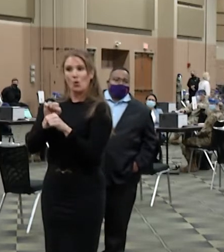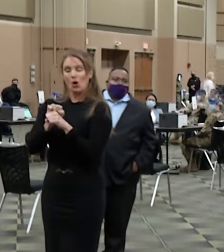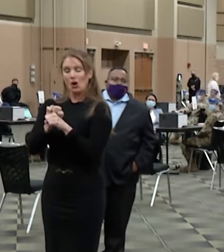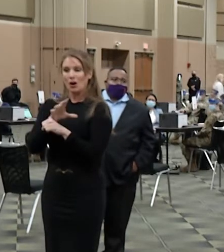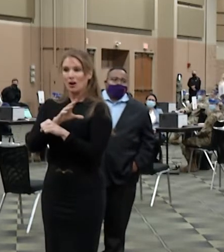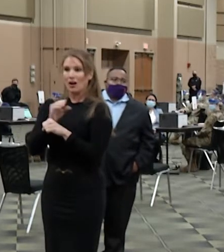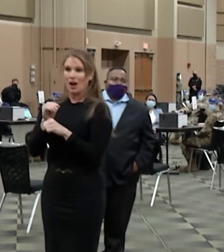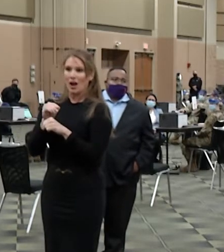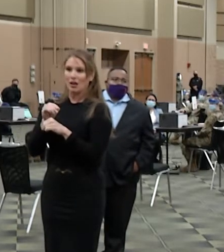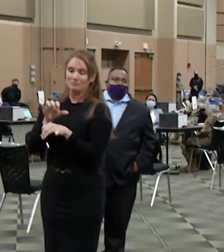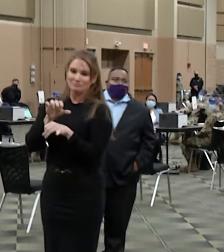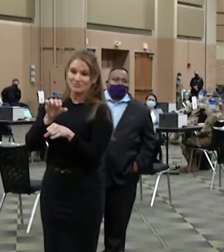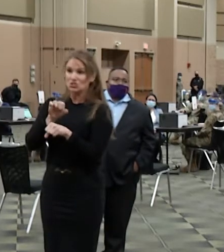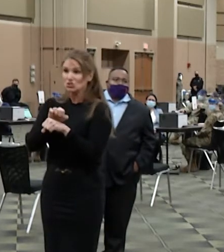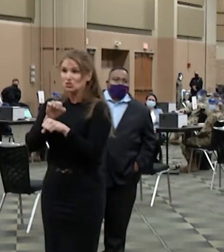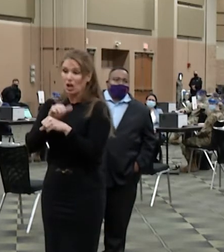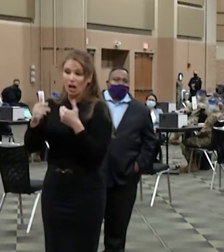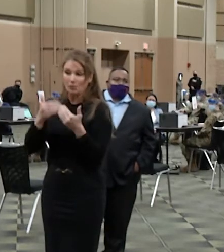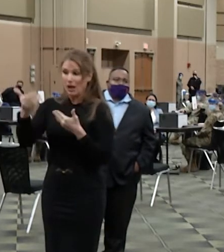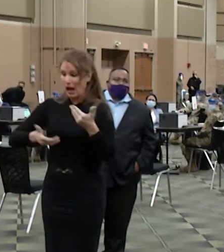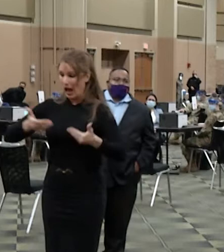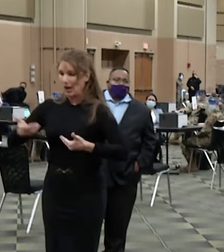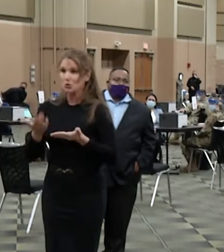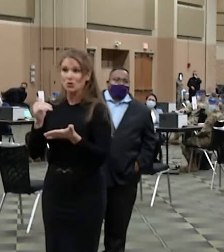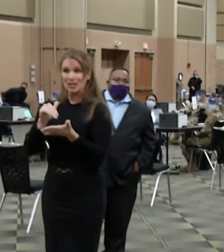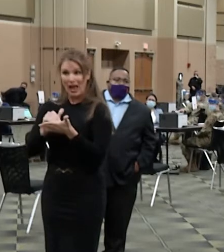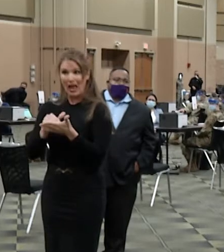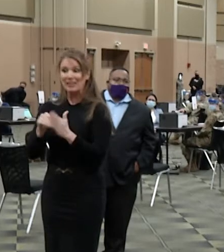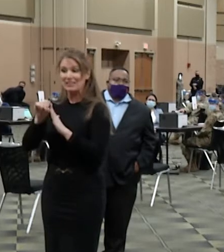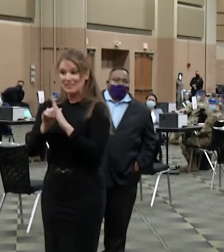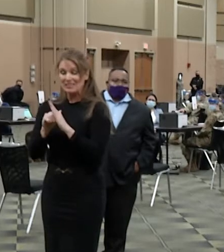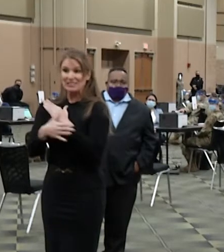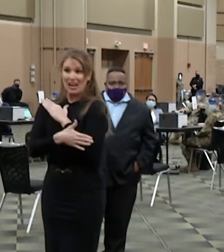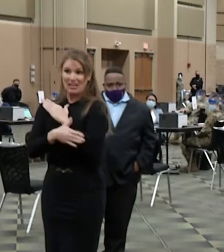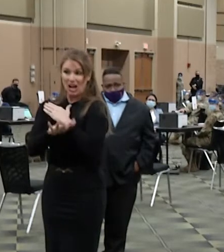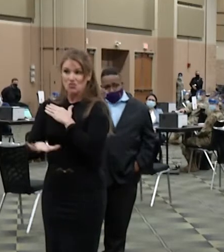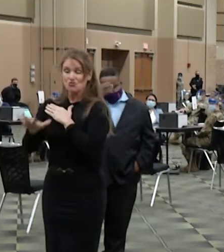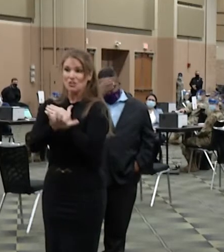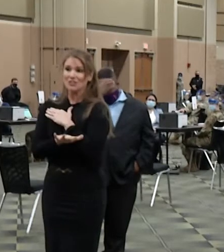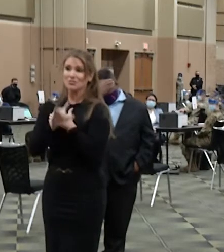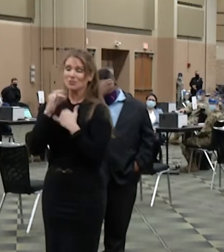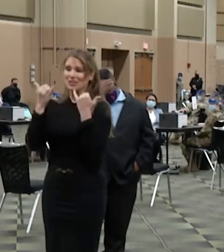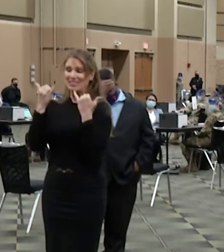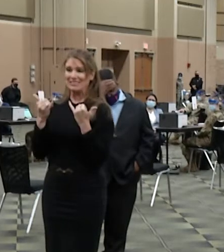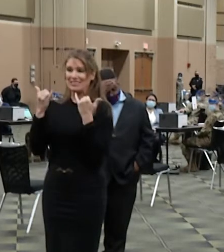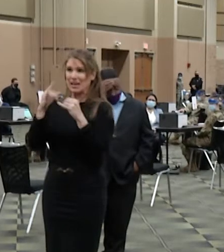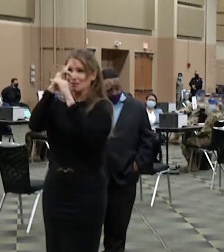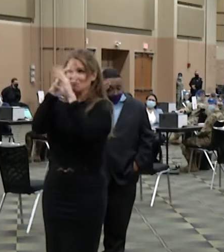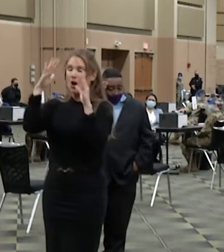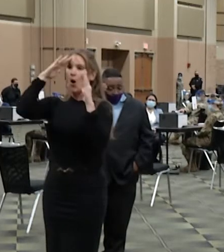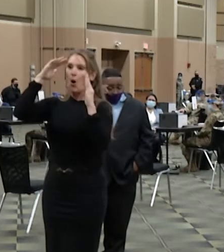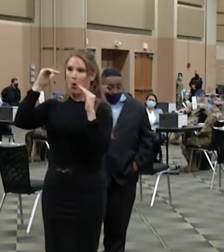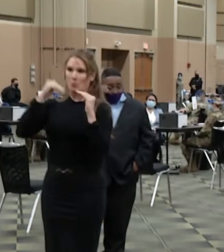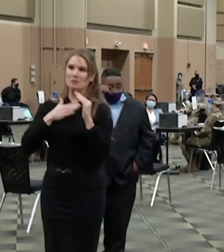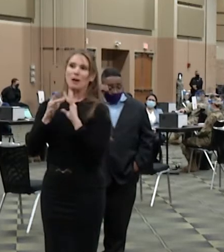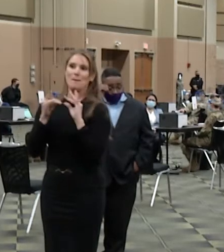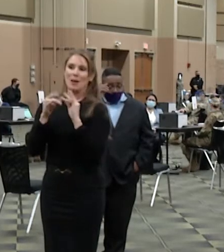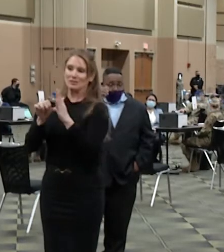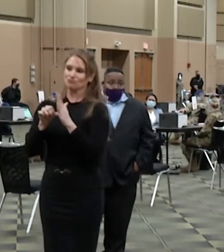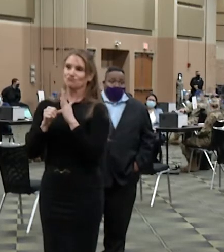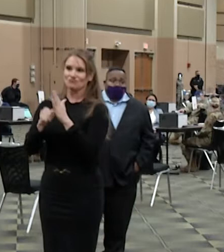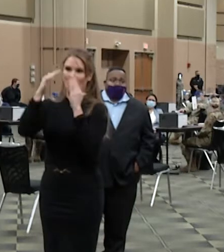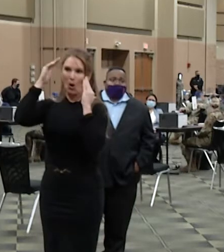getting employment and jobs back going again in our state and our country. So really today is a day of hope, and that's the message I want to bring. I want to